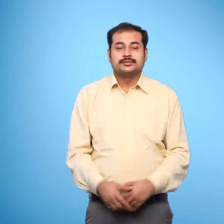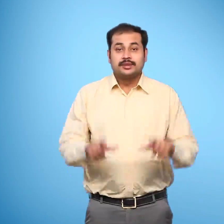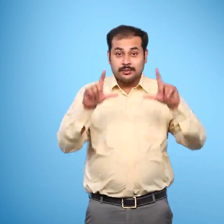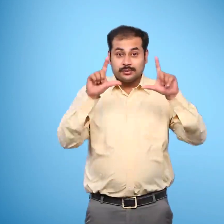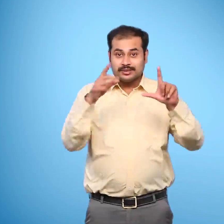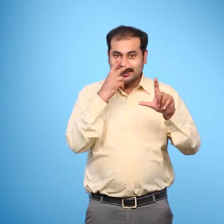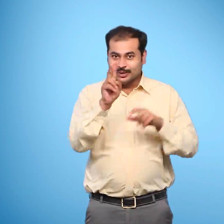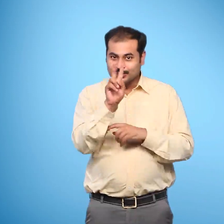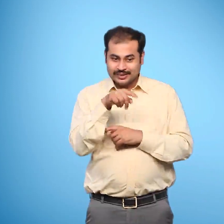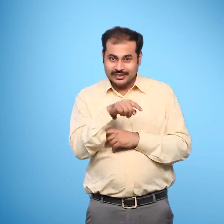Picture 2 shows